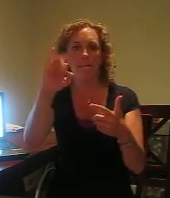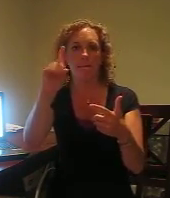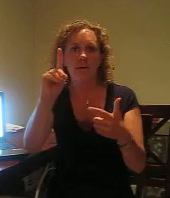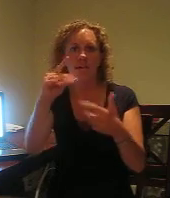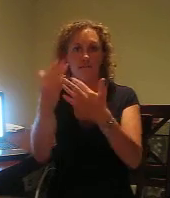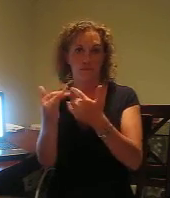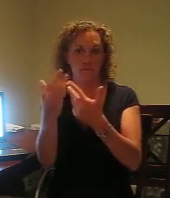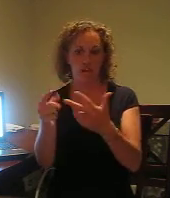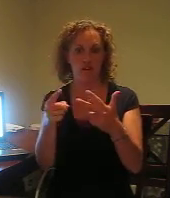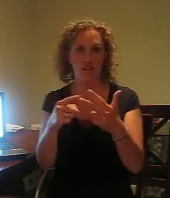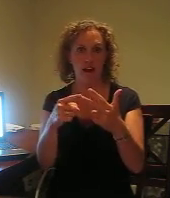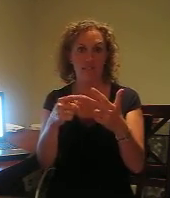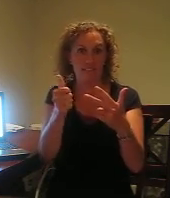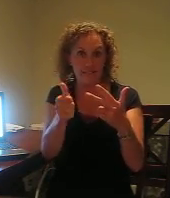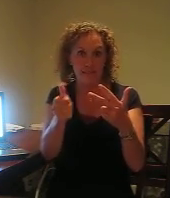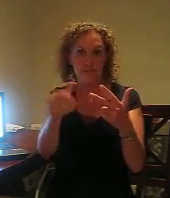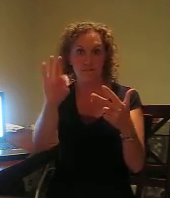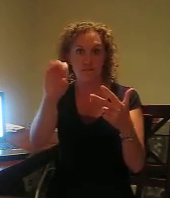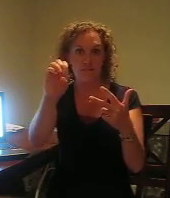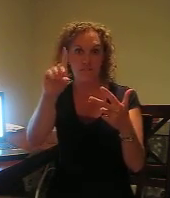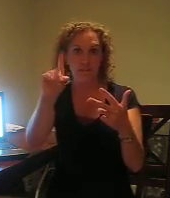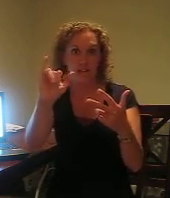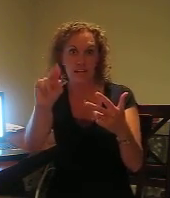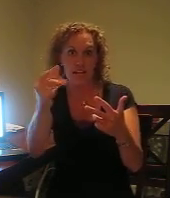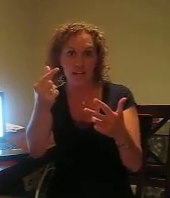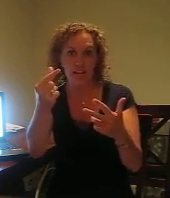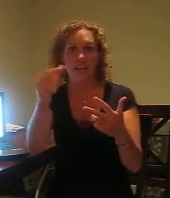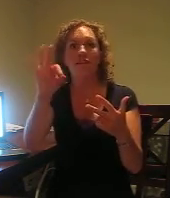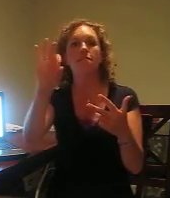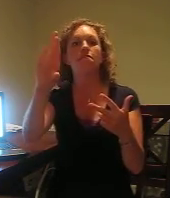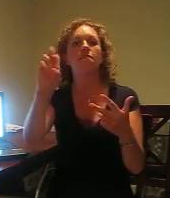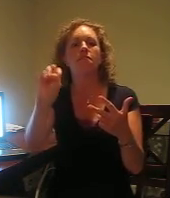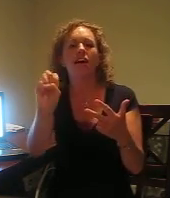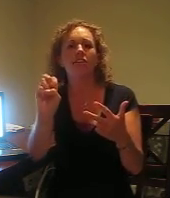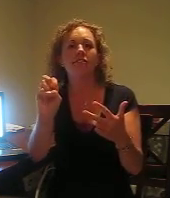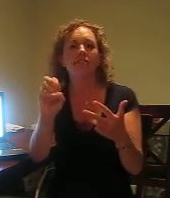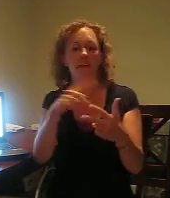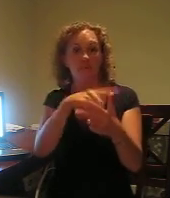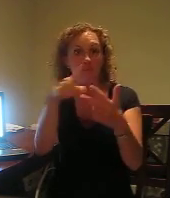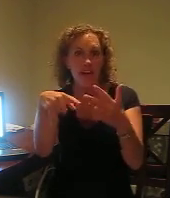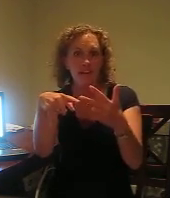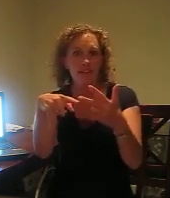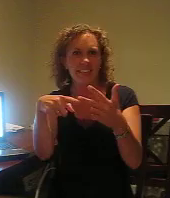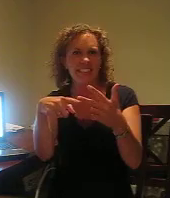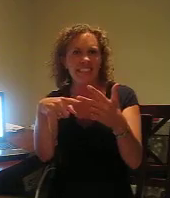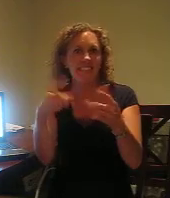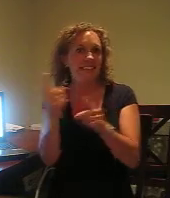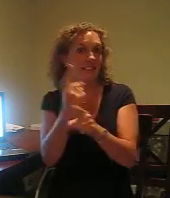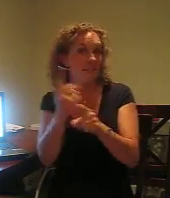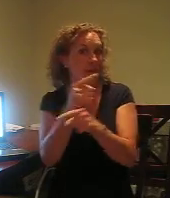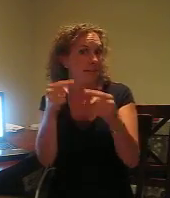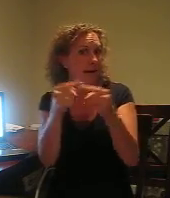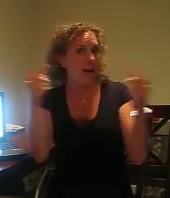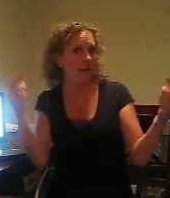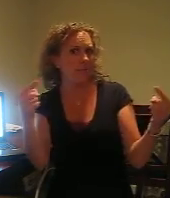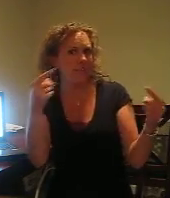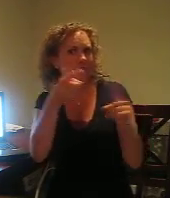this is completely the opposite of what we've always learned about how to build a proper fire, it works very, very